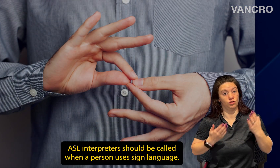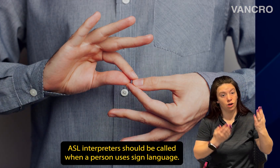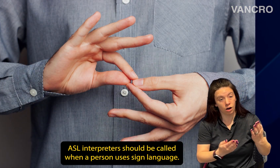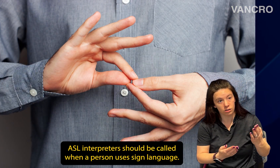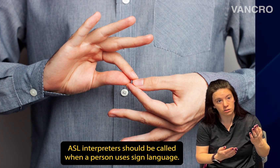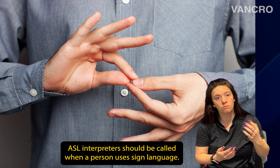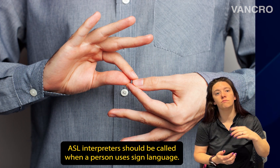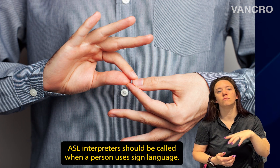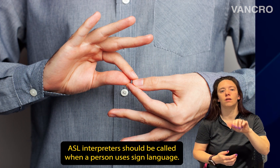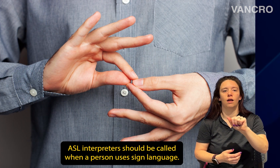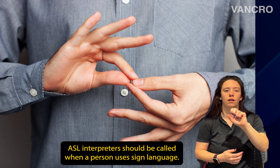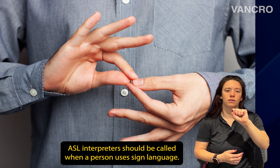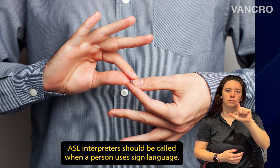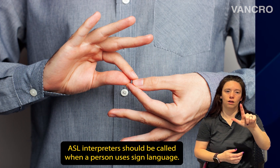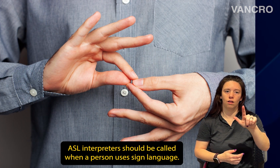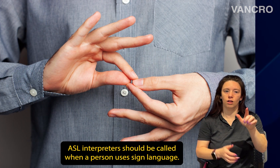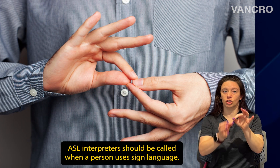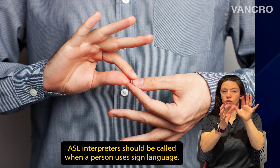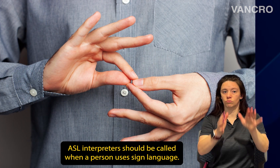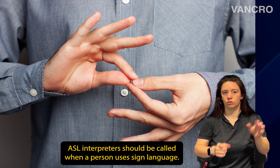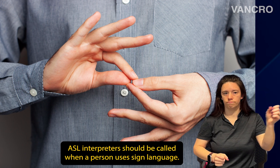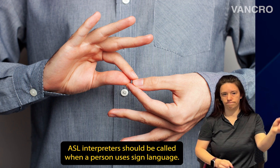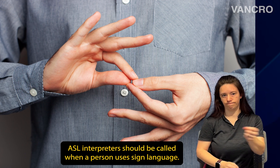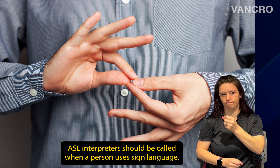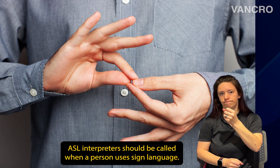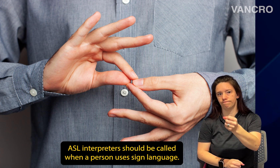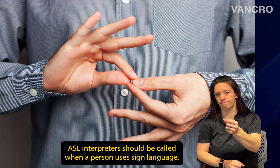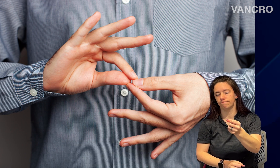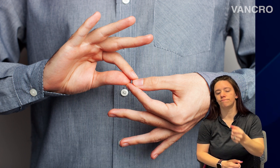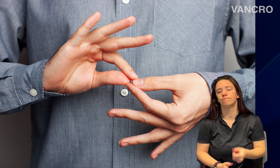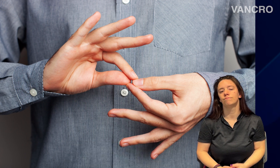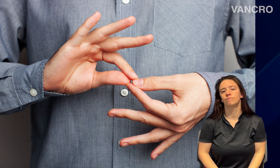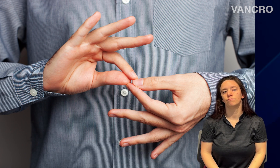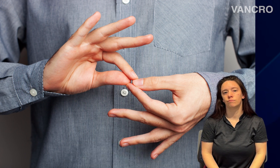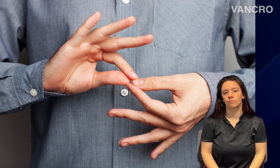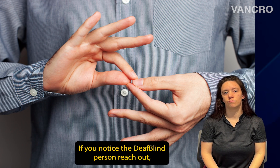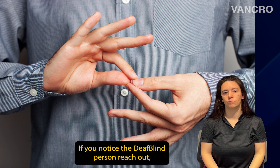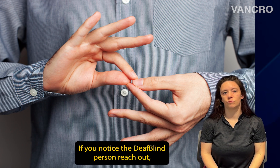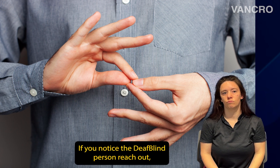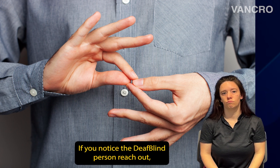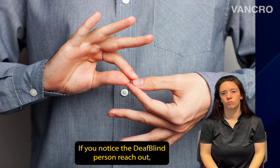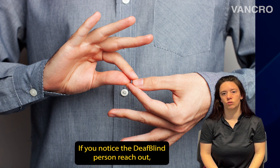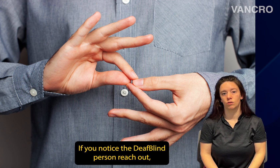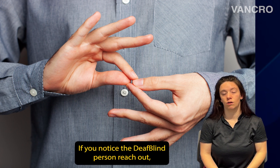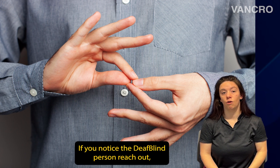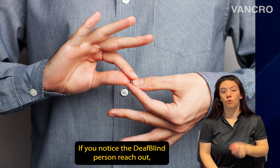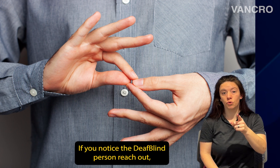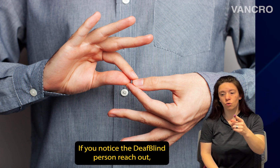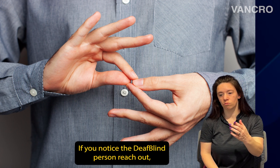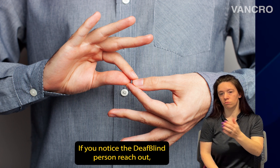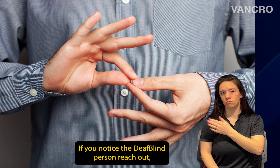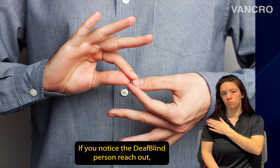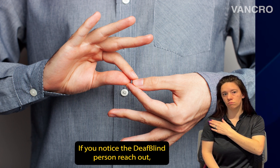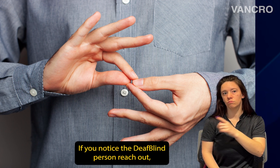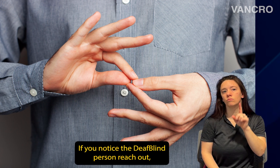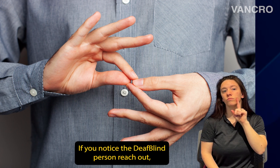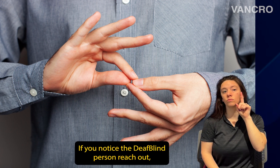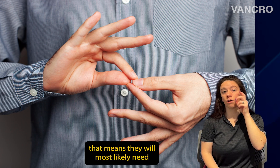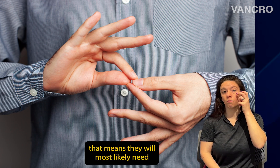ASL interpreters should be called when a person uses sign language. If you notice the deaf-blind person reach out, that